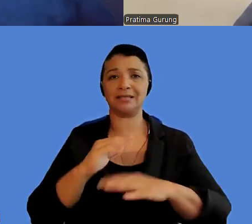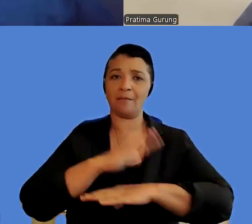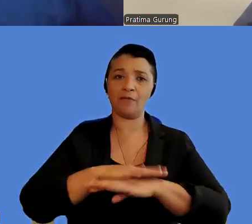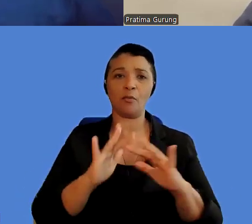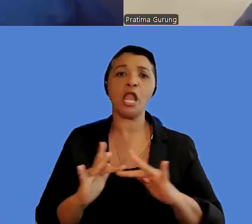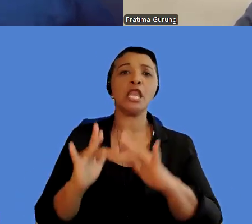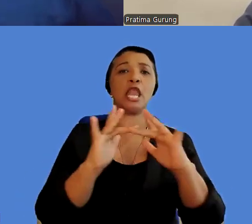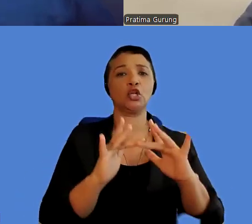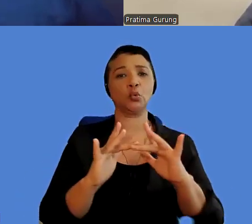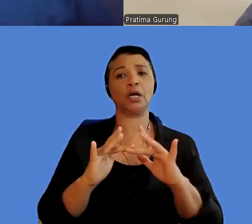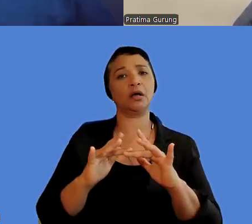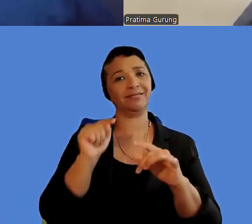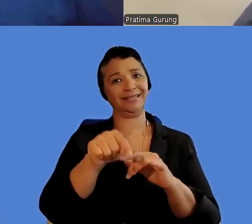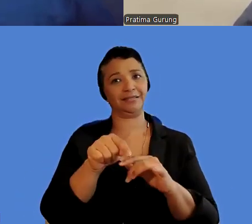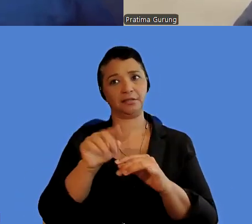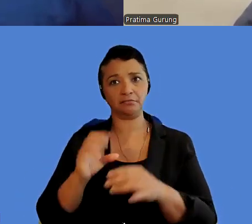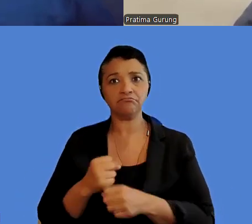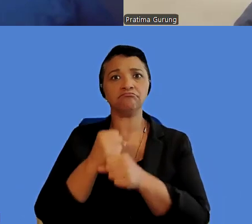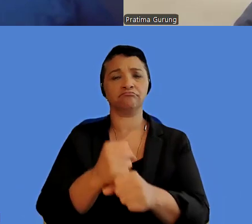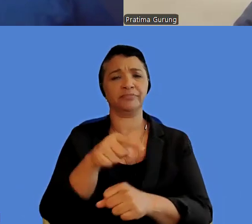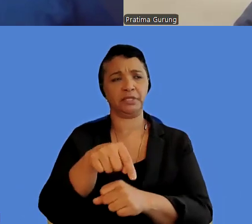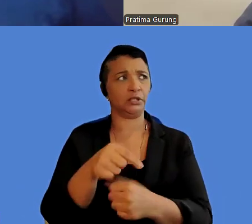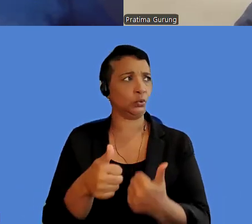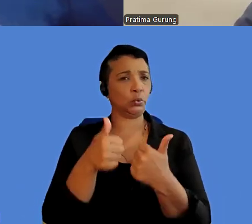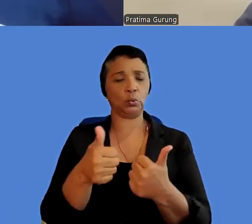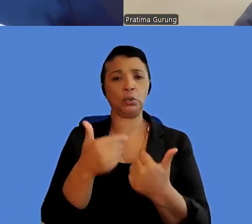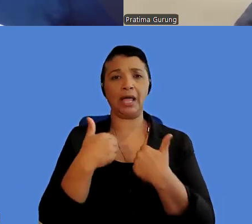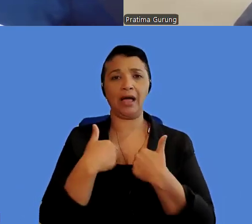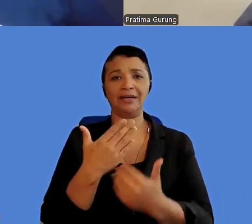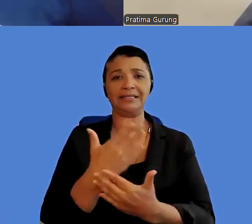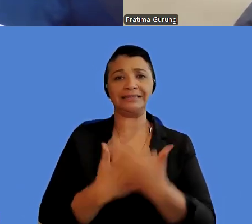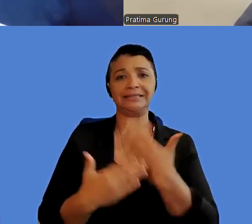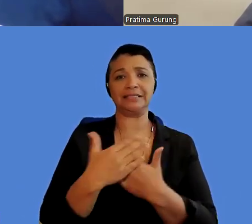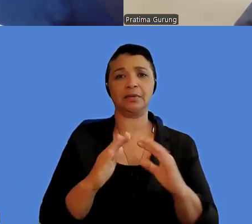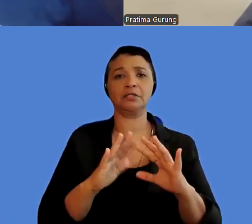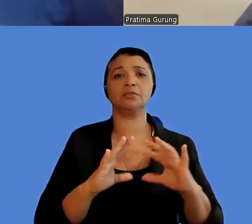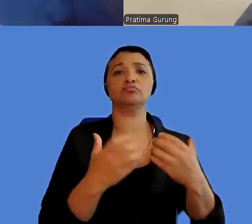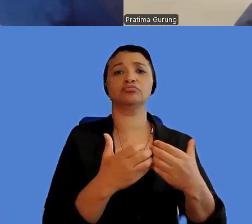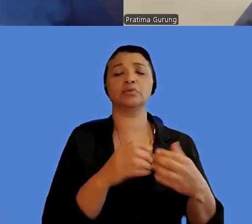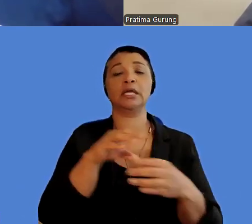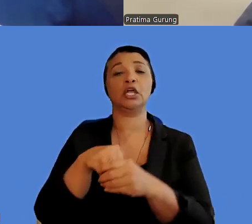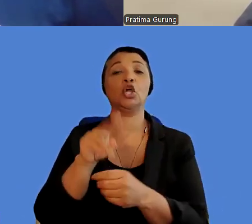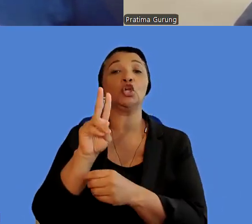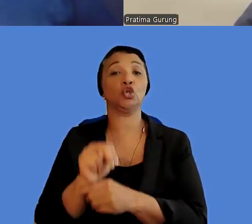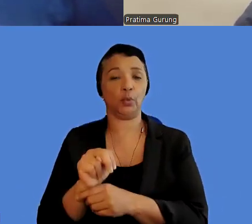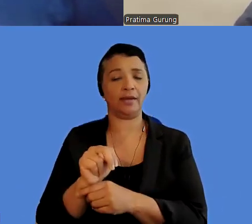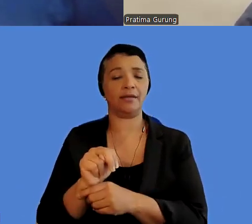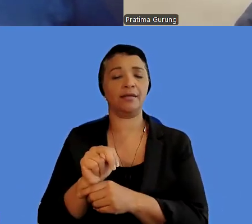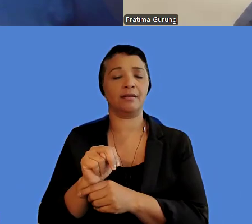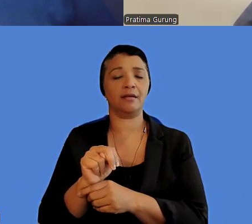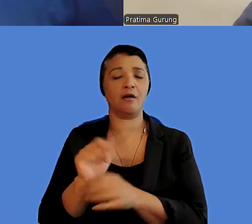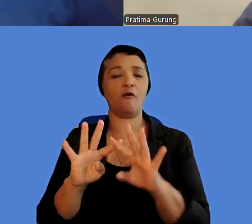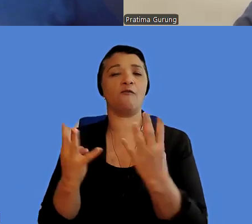network which has a status of a disability caucus in the UN Permanent Forum on the Rights of Indigenous